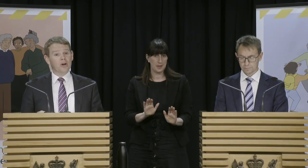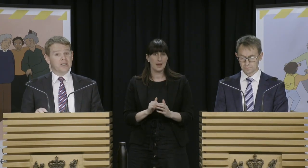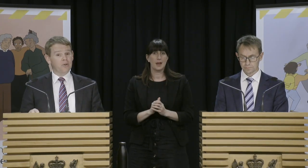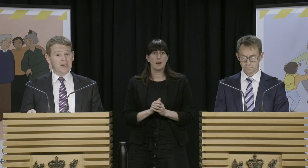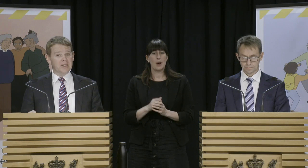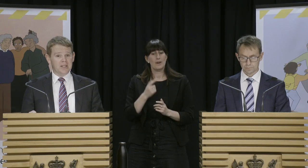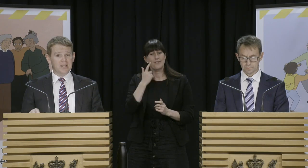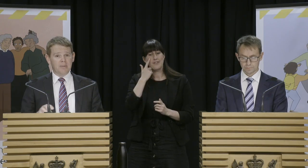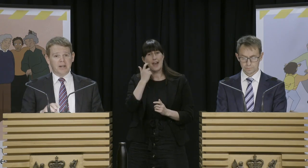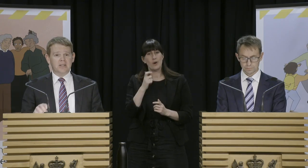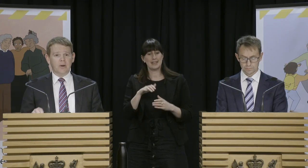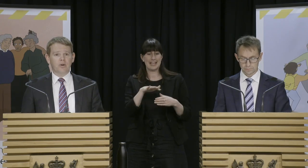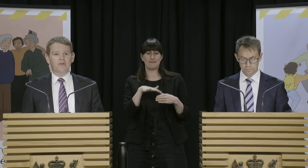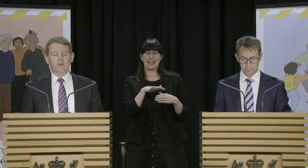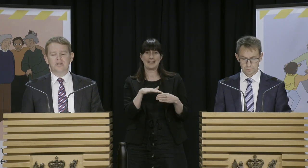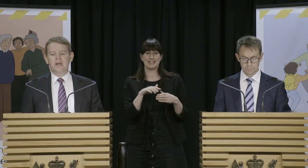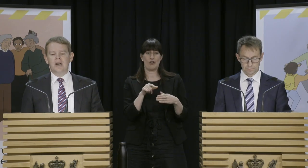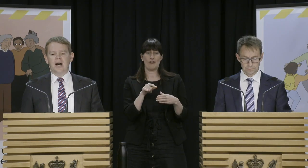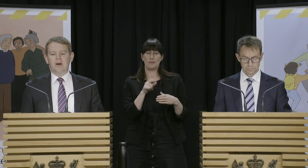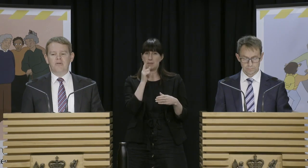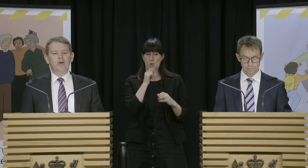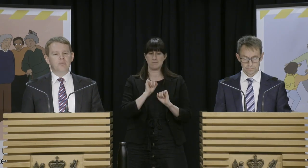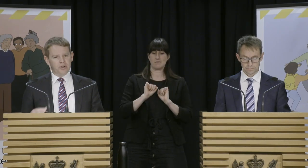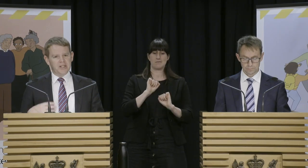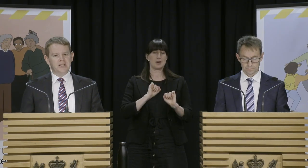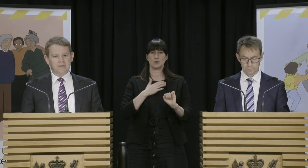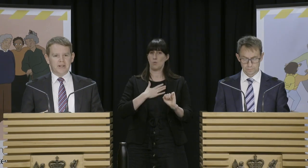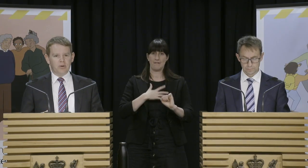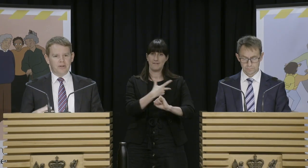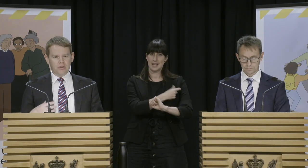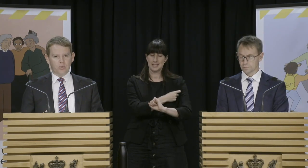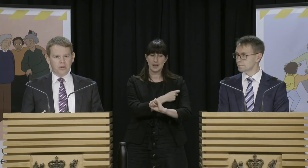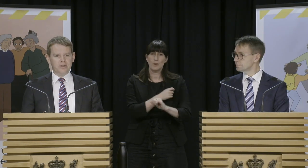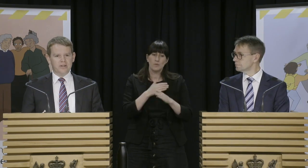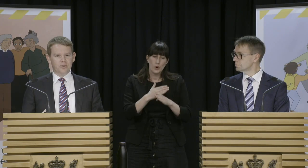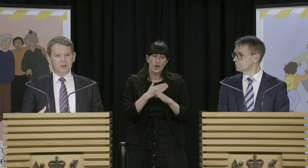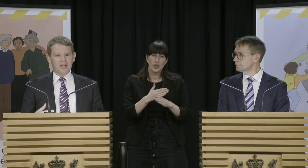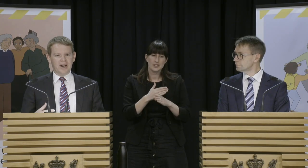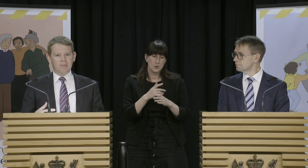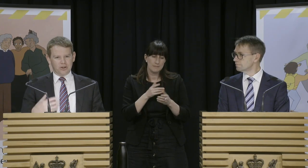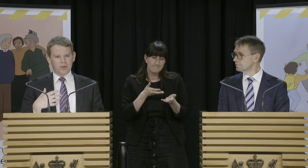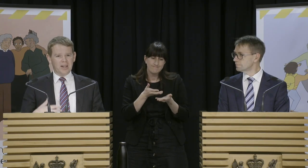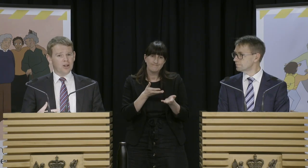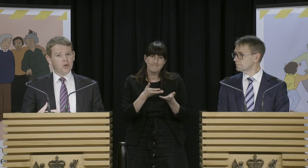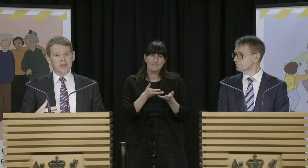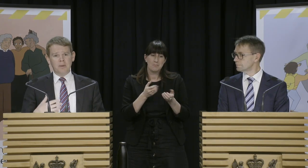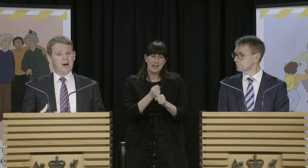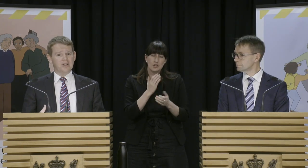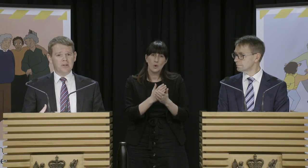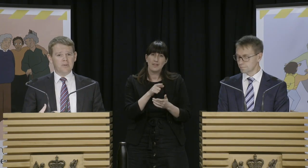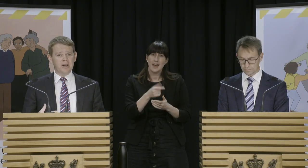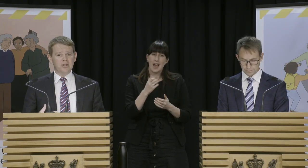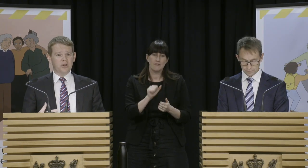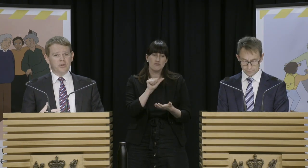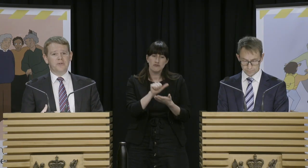discovered pockets of hesitancy amongst that workforce, and we've worked more intensively with those workers to make sure they're getting good